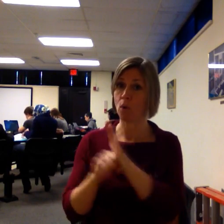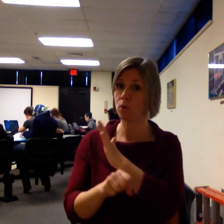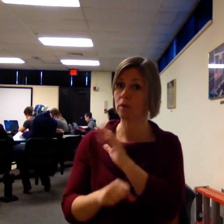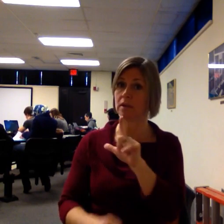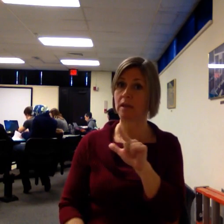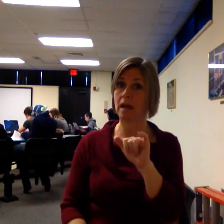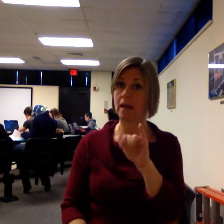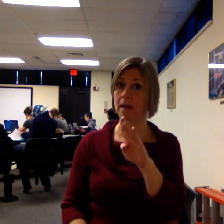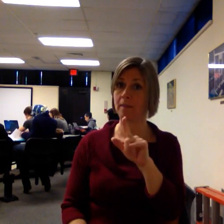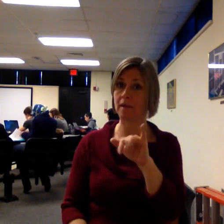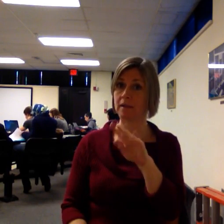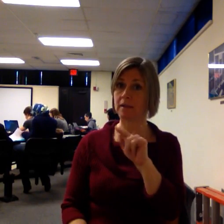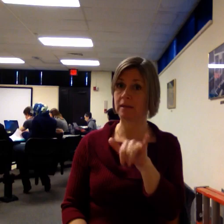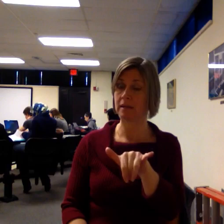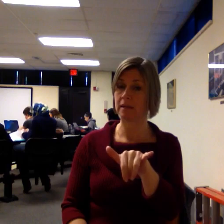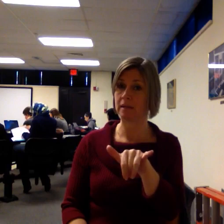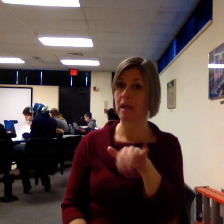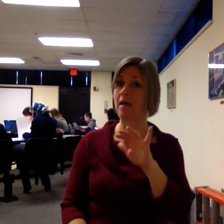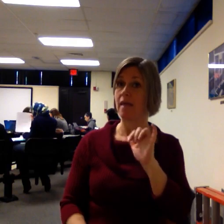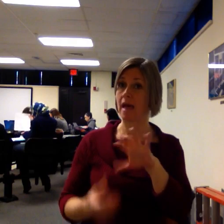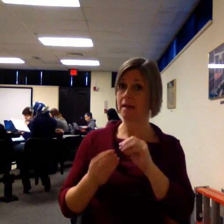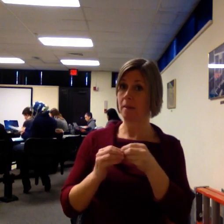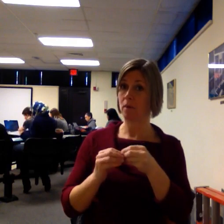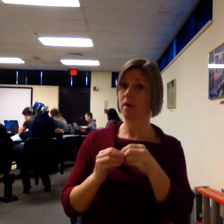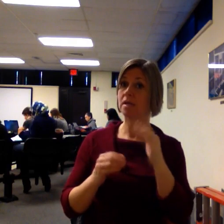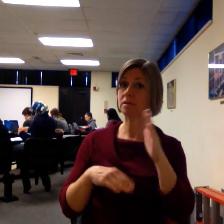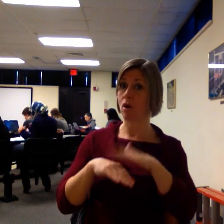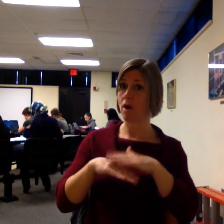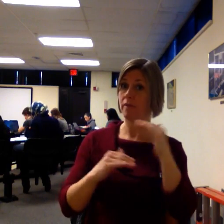a total liabilities number on the balance sheet for each company.